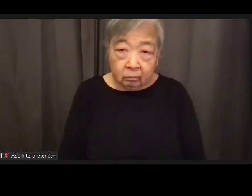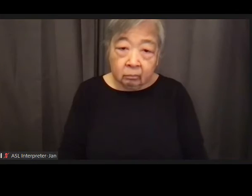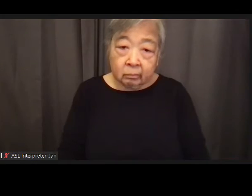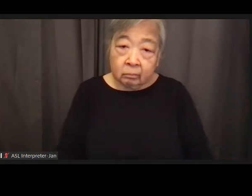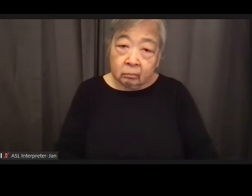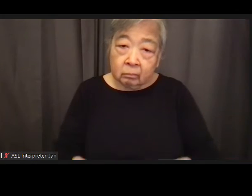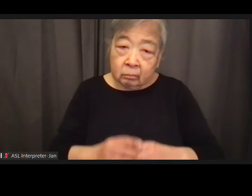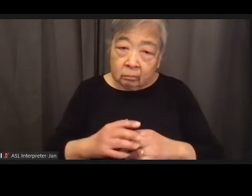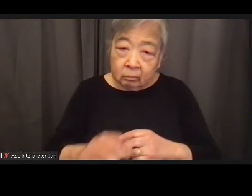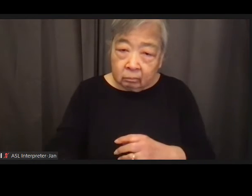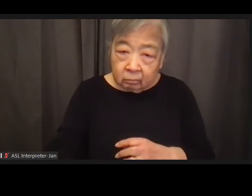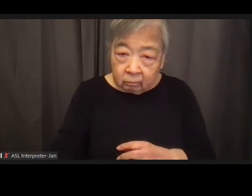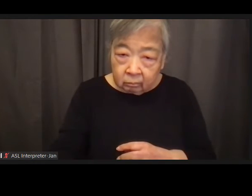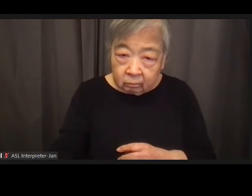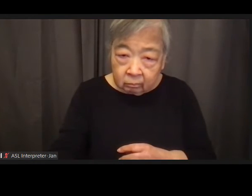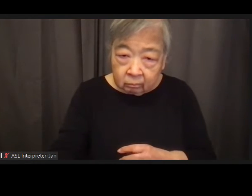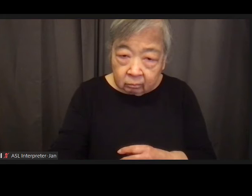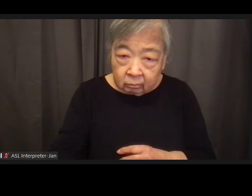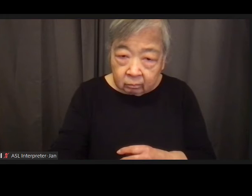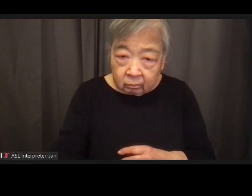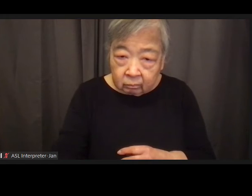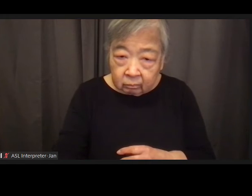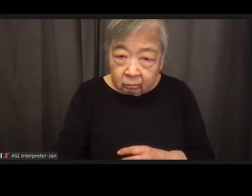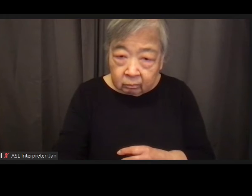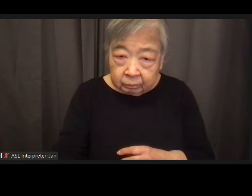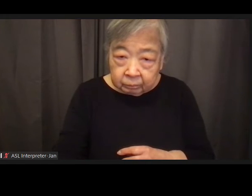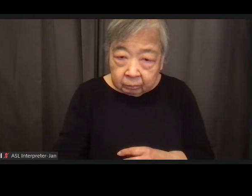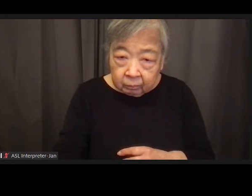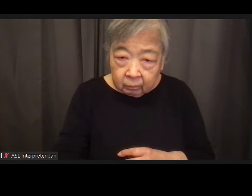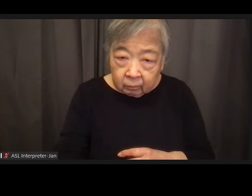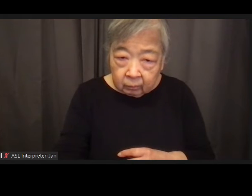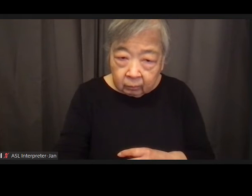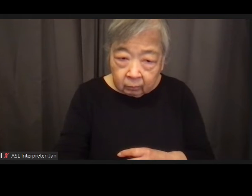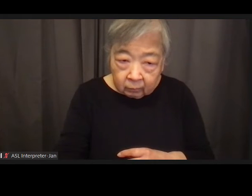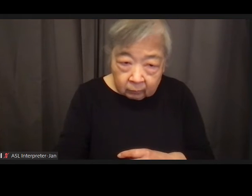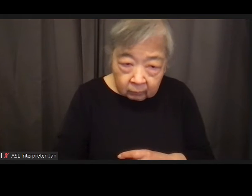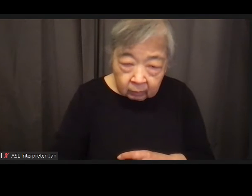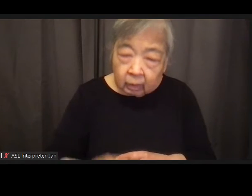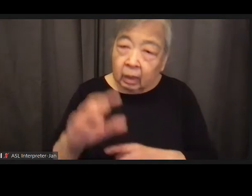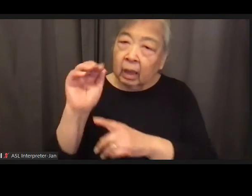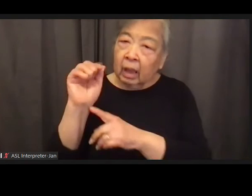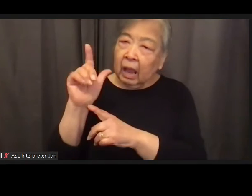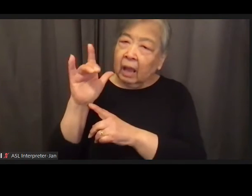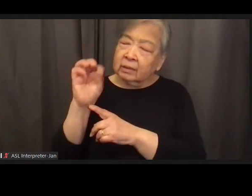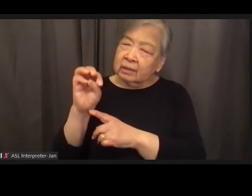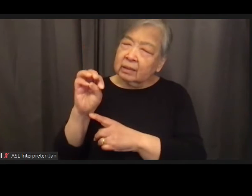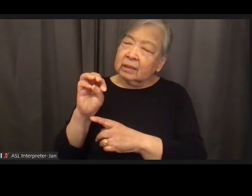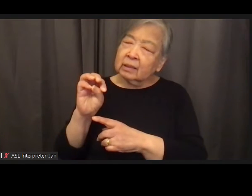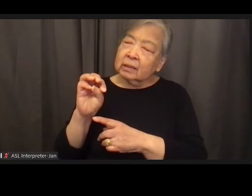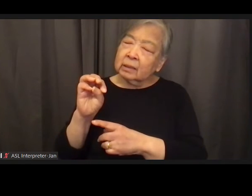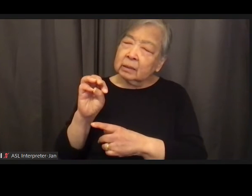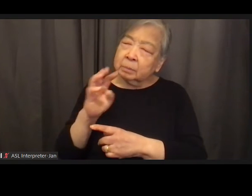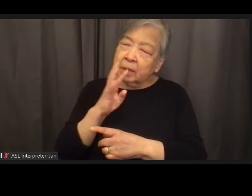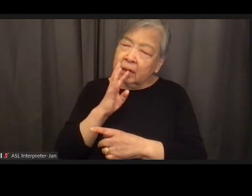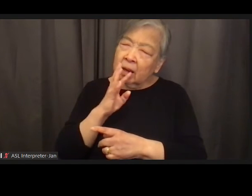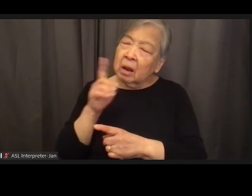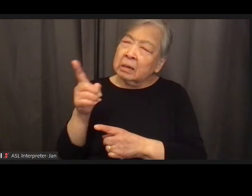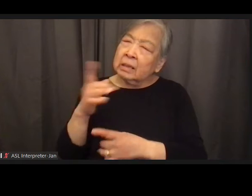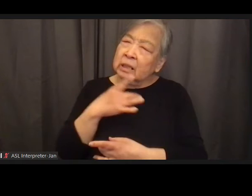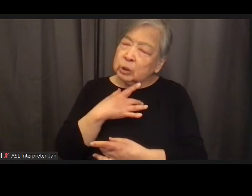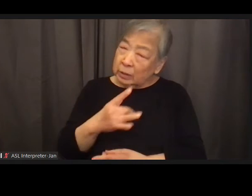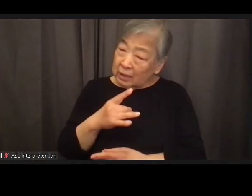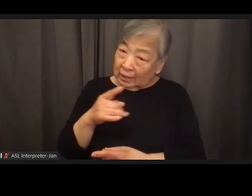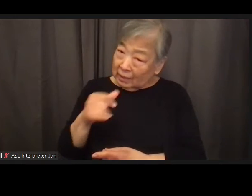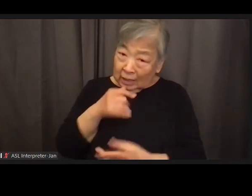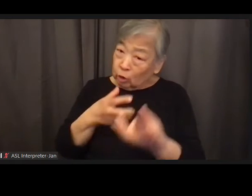interesting that they would be worried about that. Did they distrust what the film would be like? They didn't know what the film